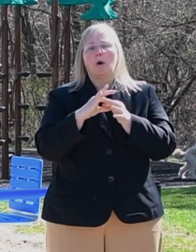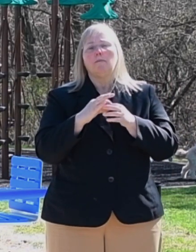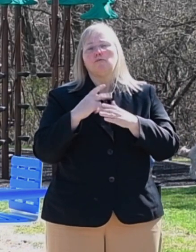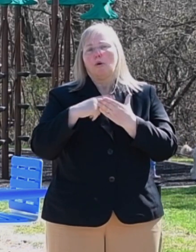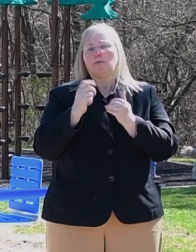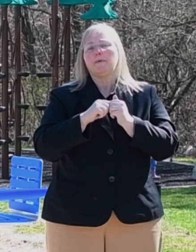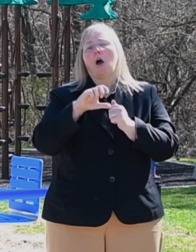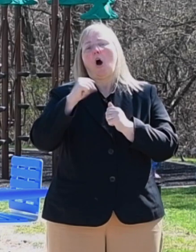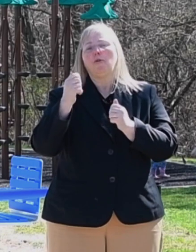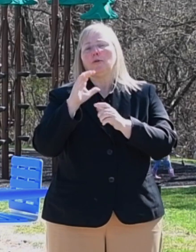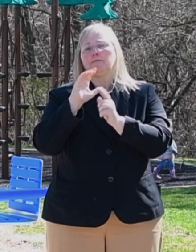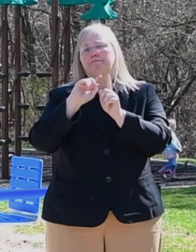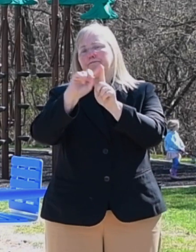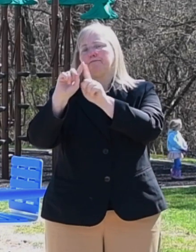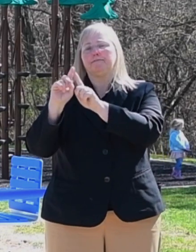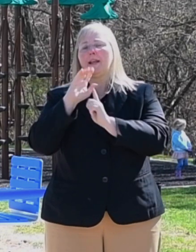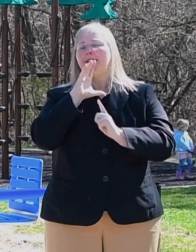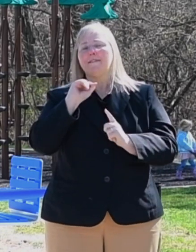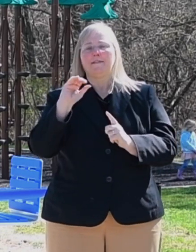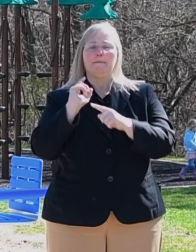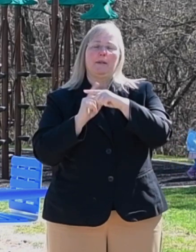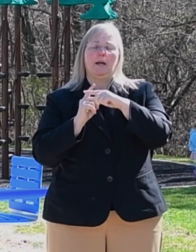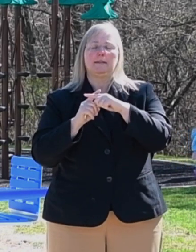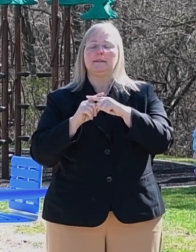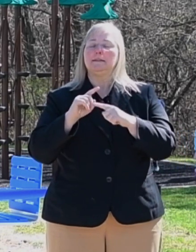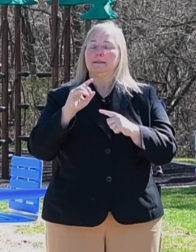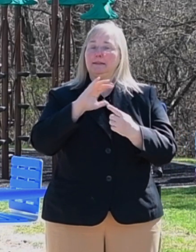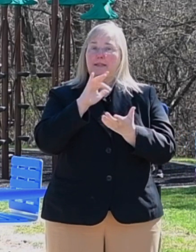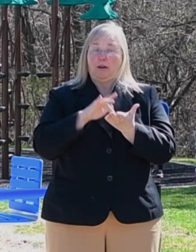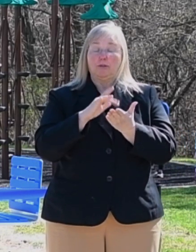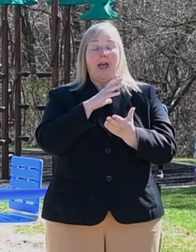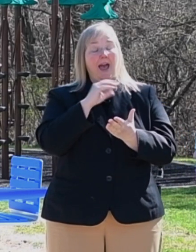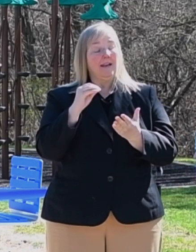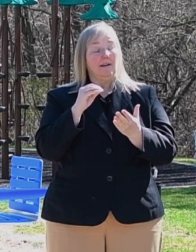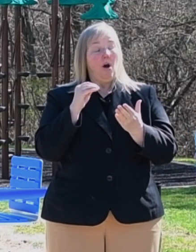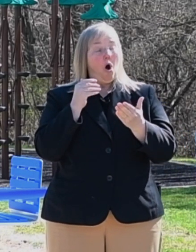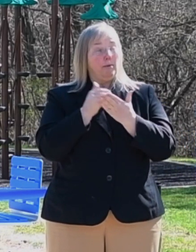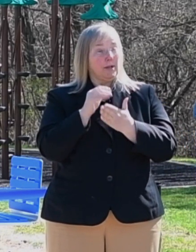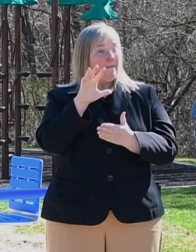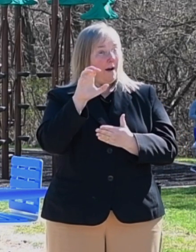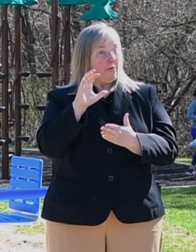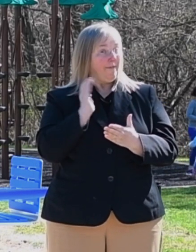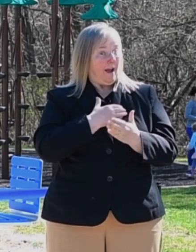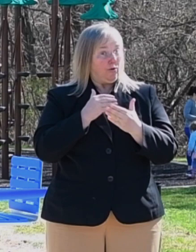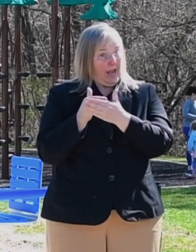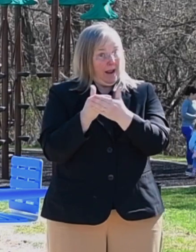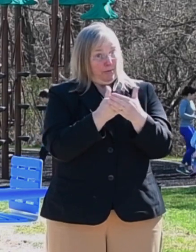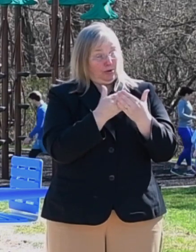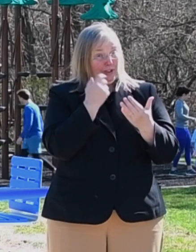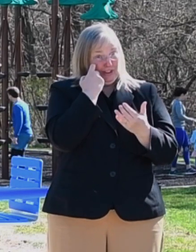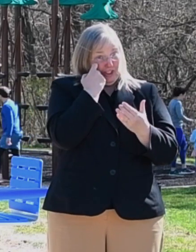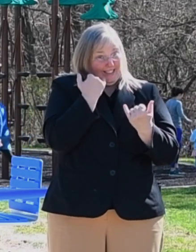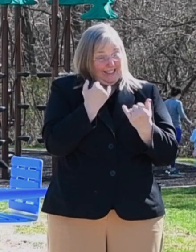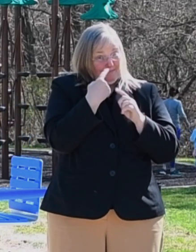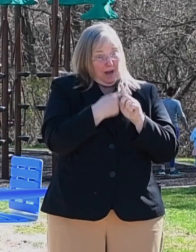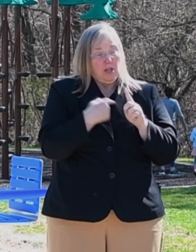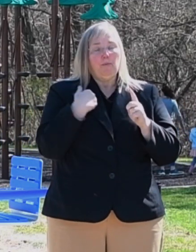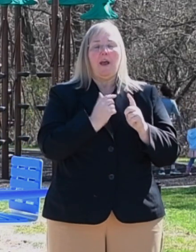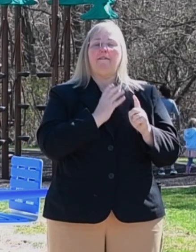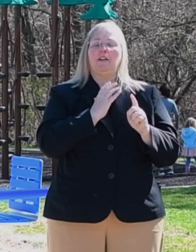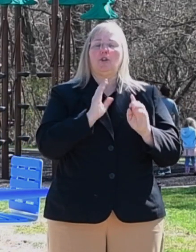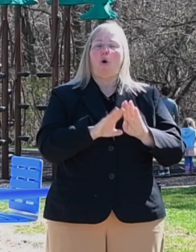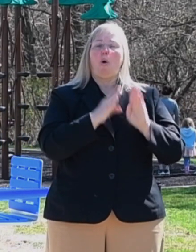centers. And with nearly 500 of our neighbors just this month, we officially opened the